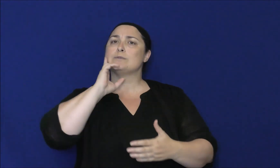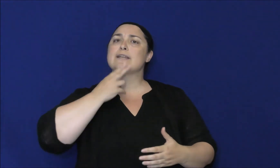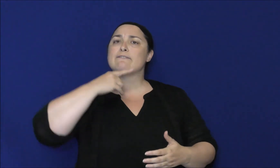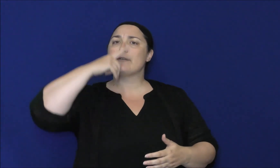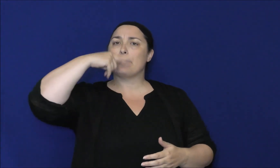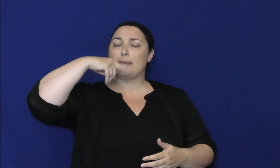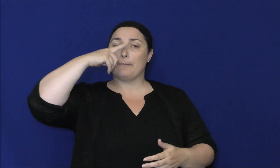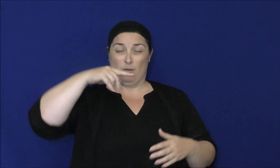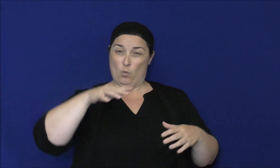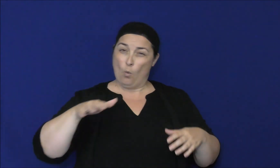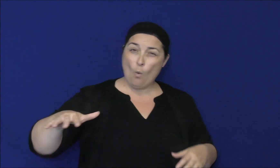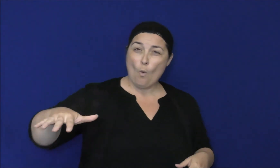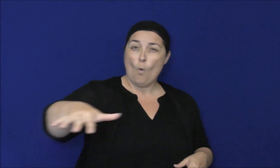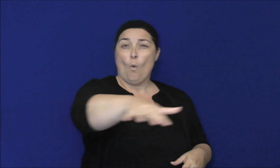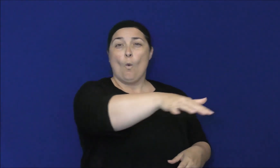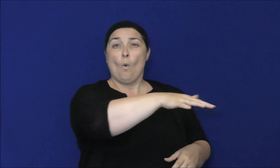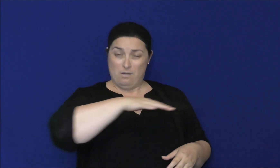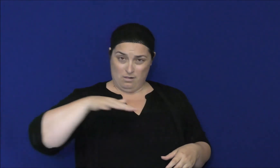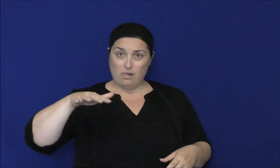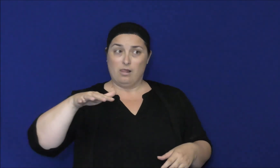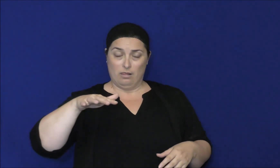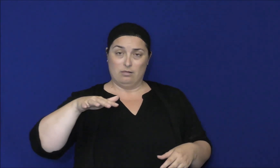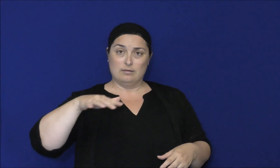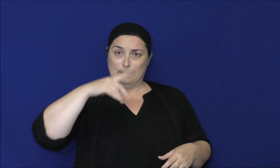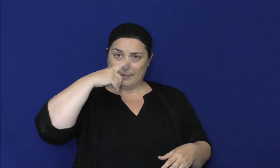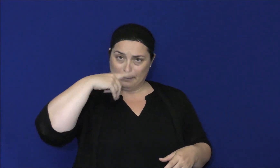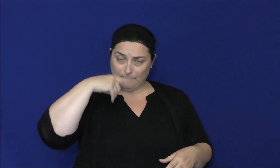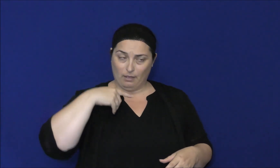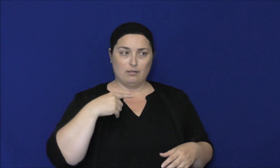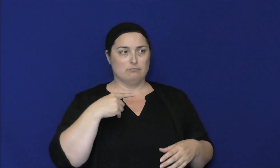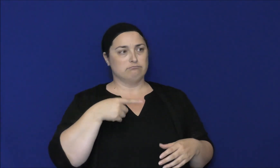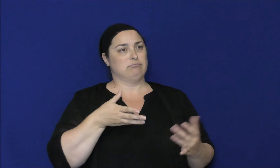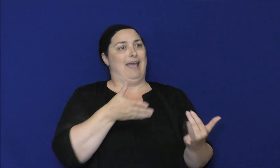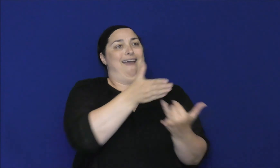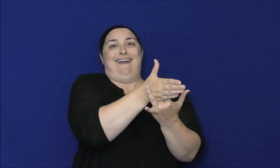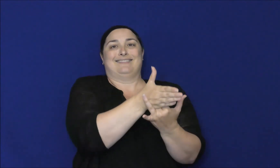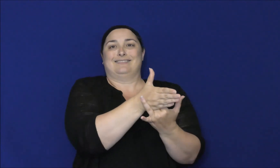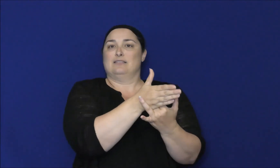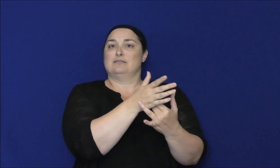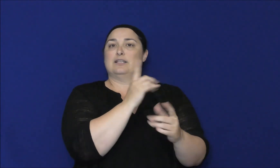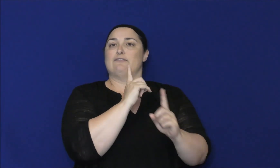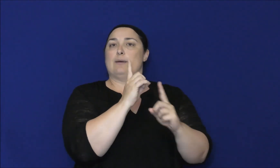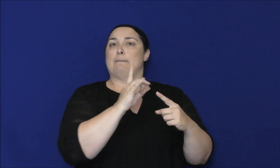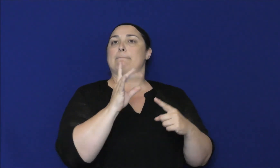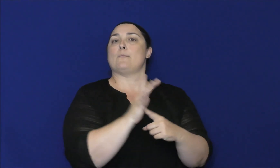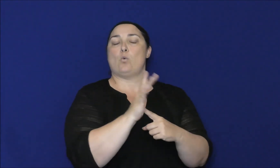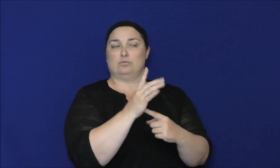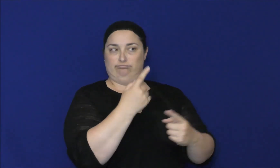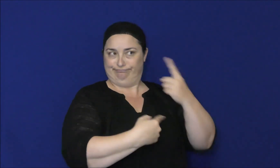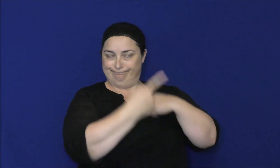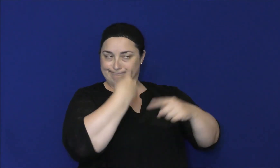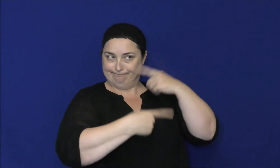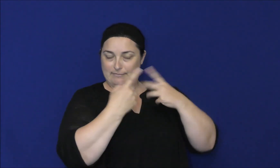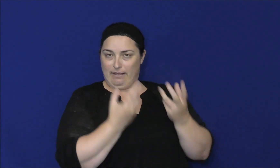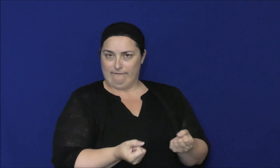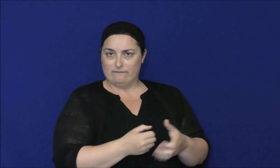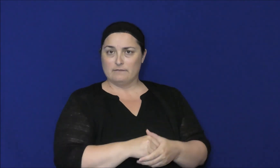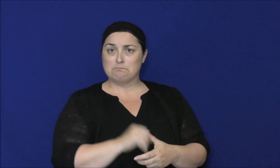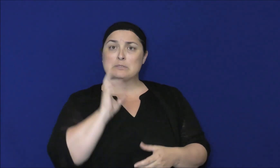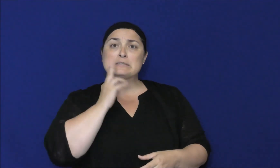with everybody else, have access to important information. Deaf people are citizens just like any other individual.